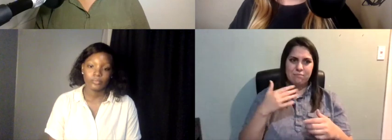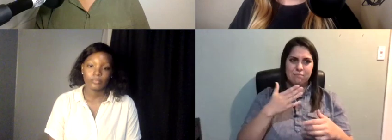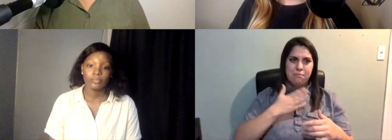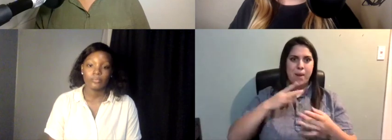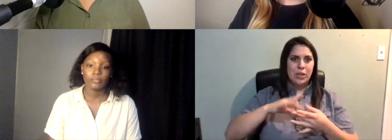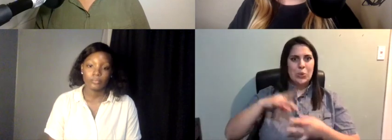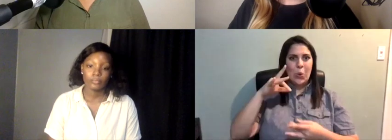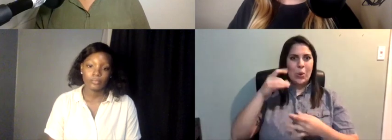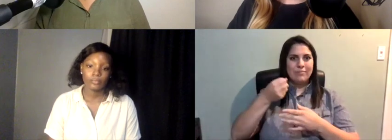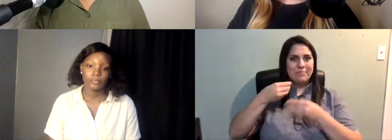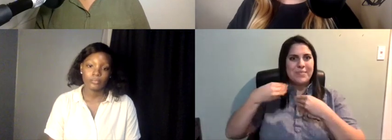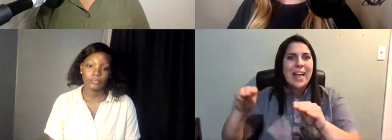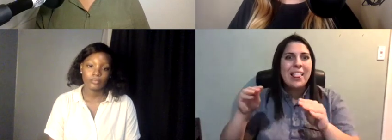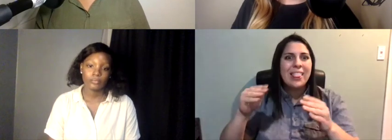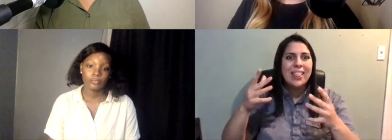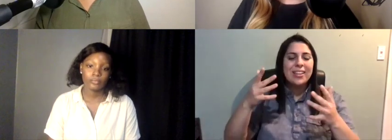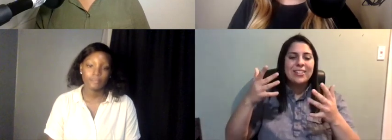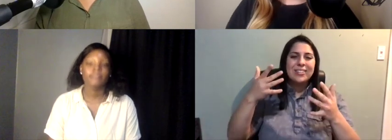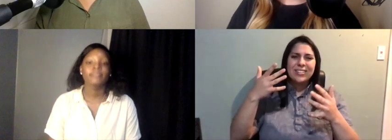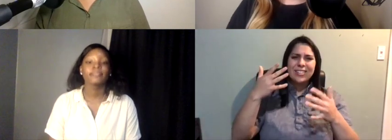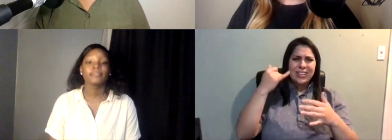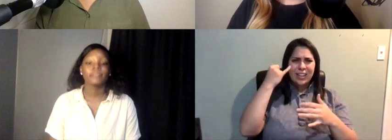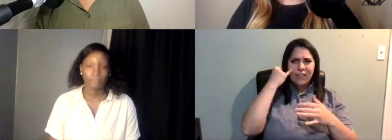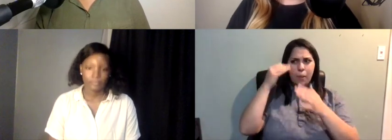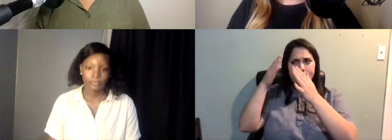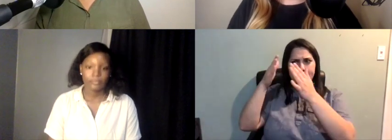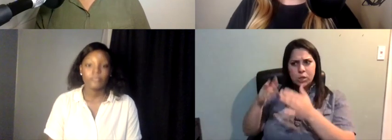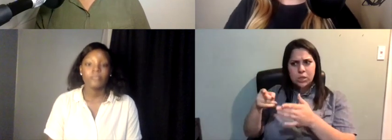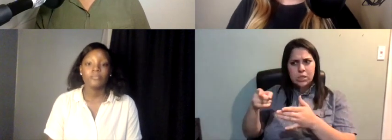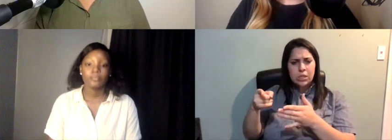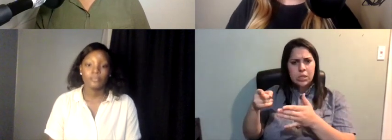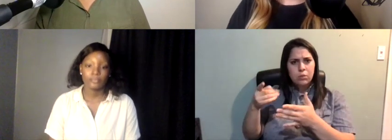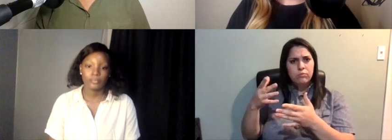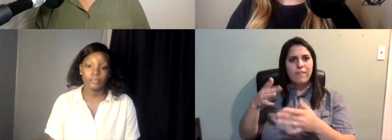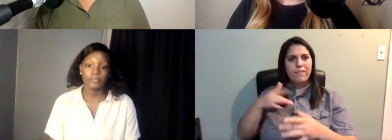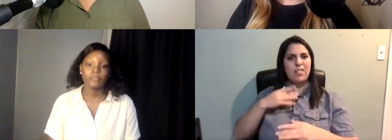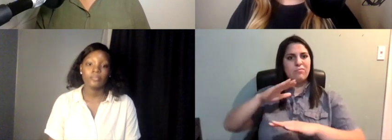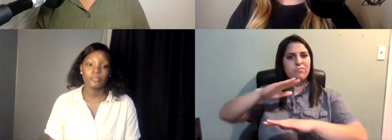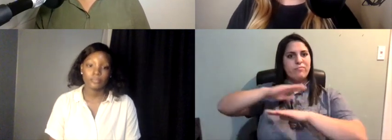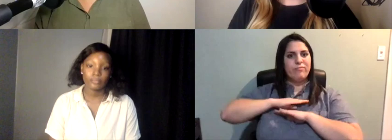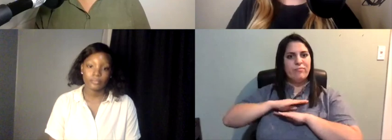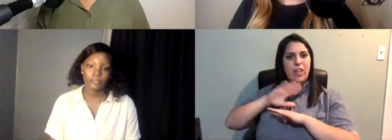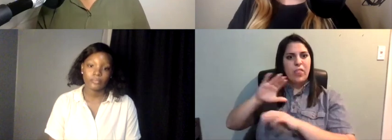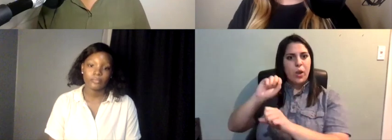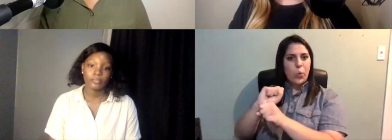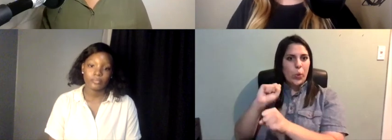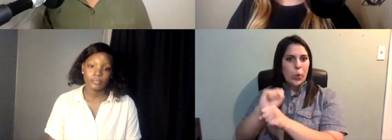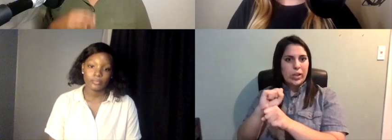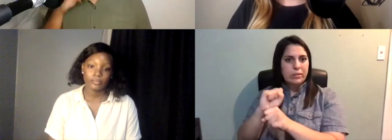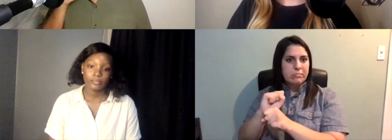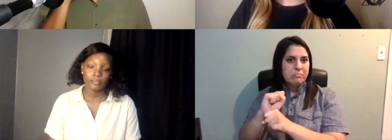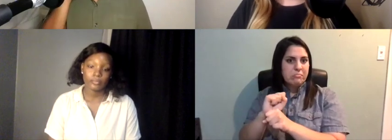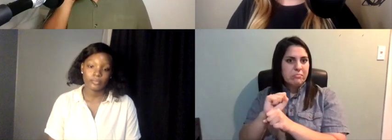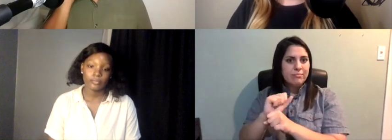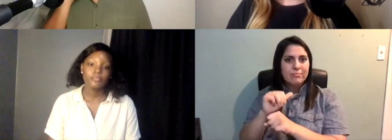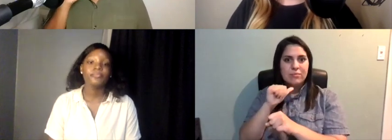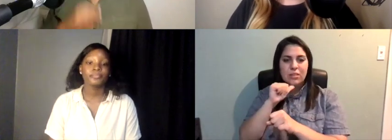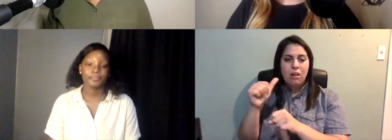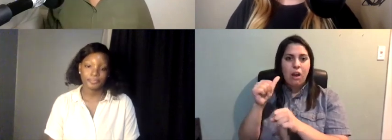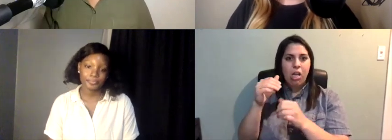as lucrative, but they are so much more fulfilled in every aspect of their life, like let's be encouraging of that too.